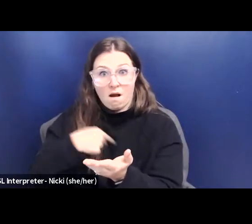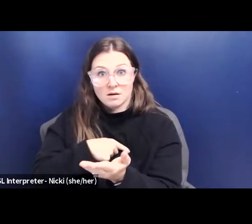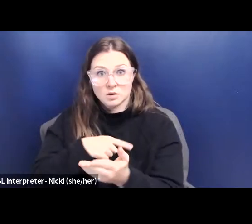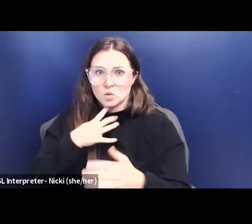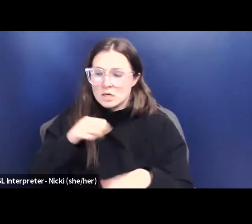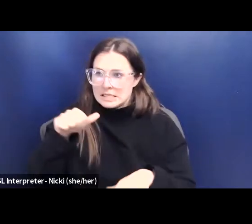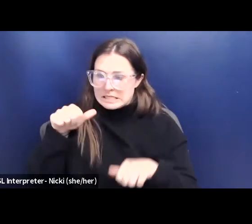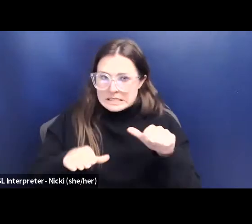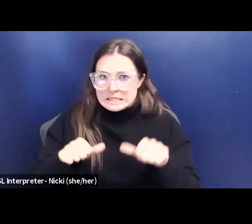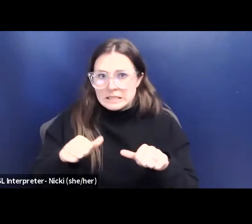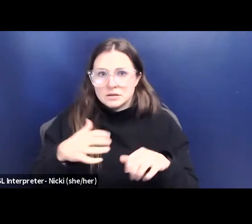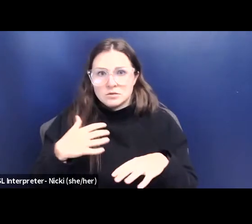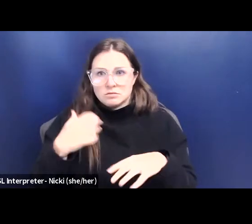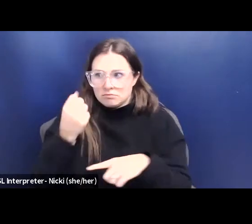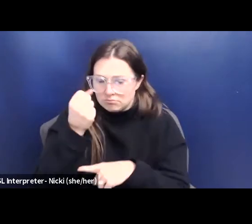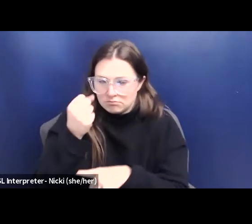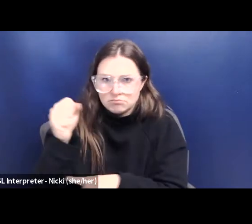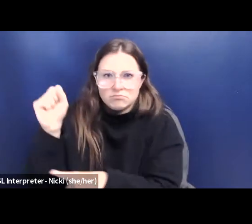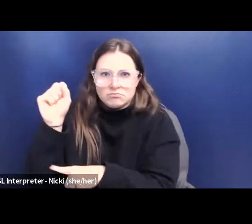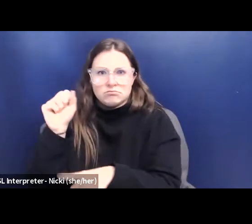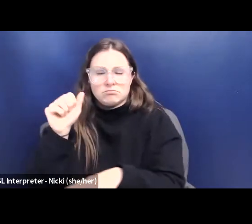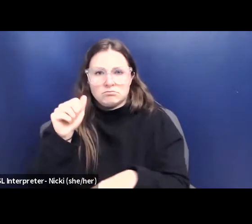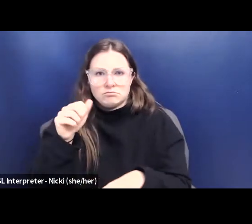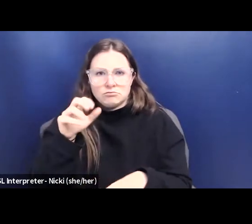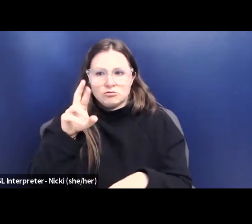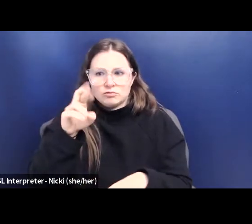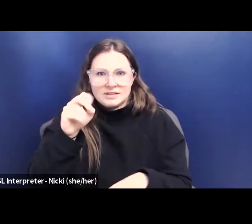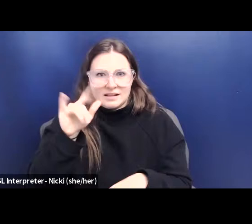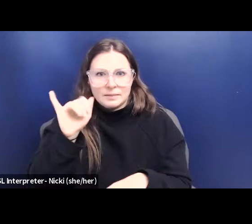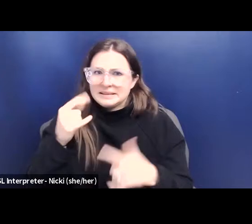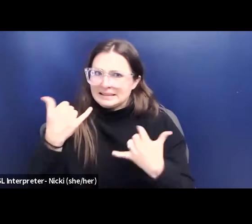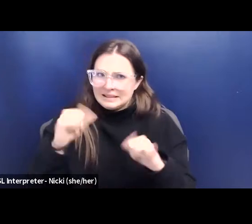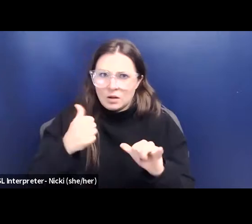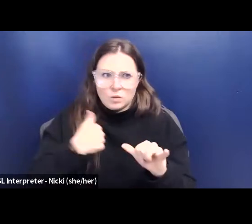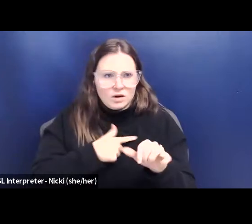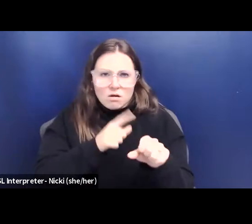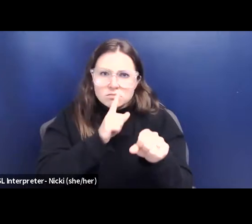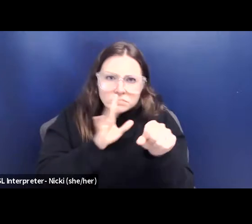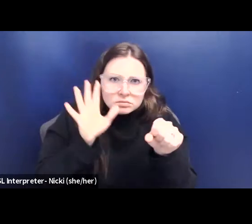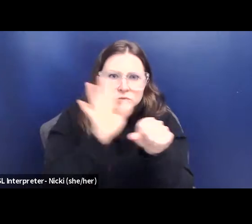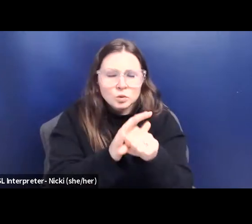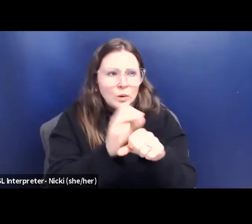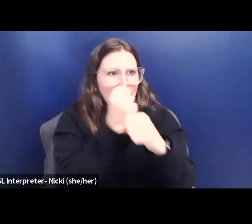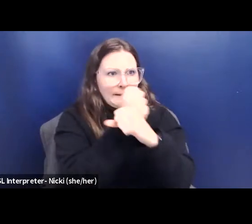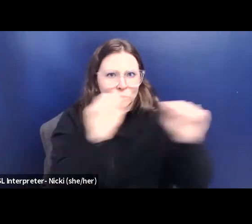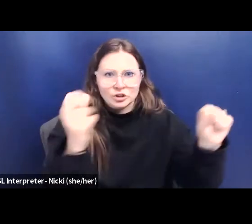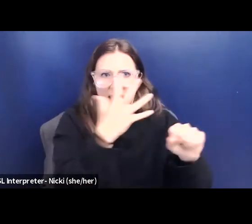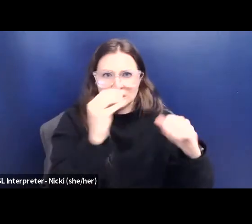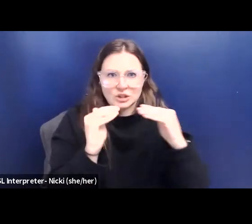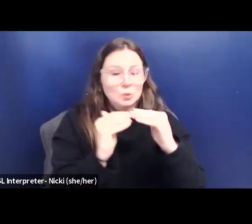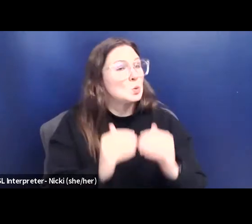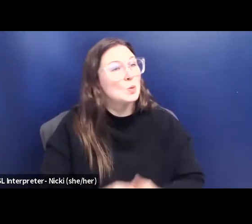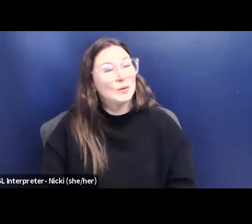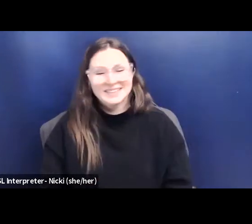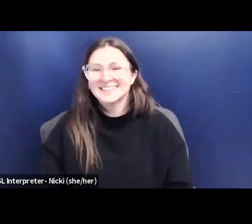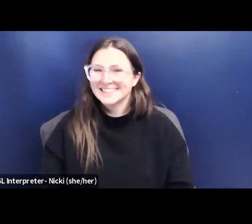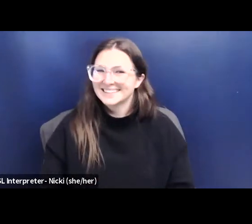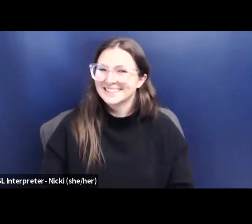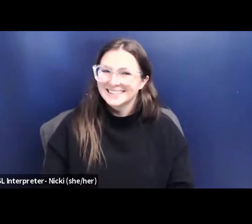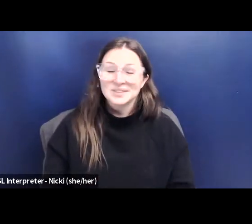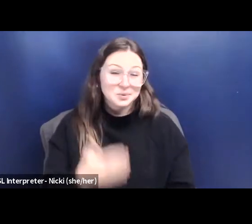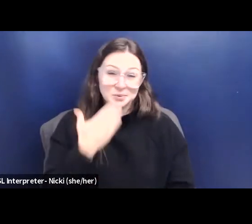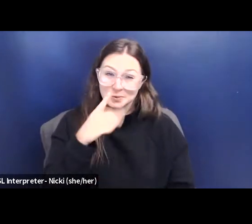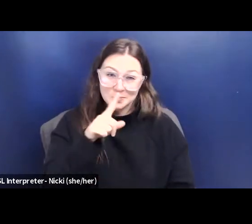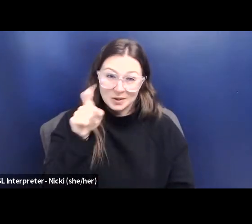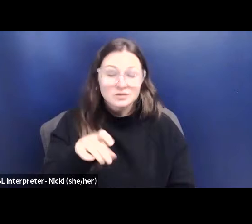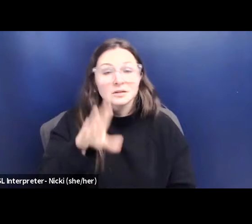resilient, but still committed to liberation and justice? Ooh, I love this question. You know, the